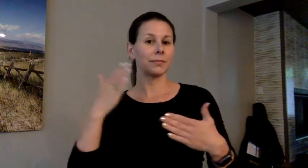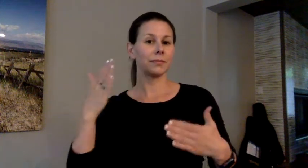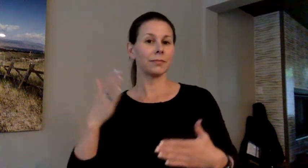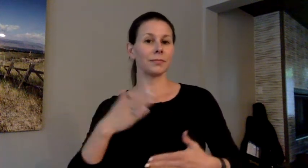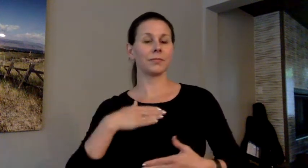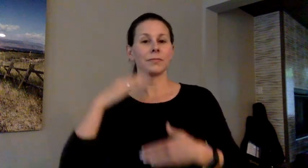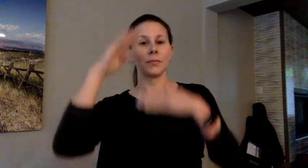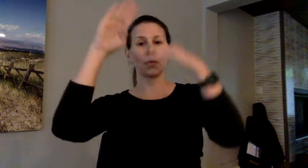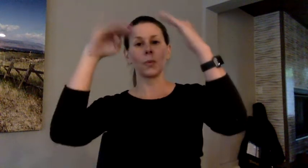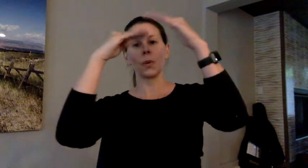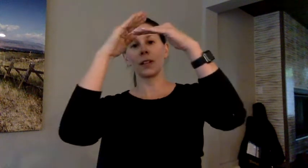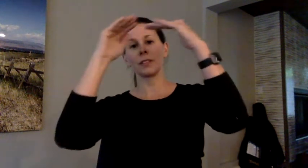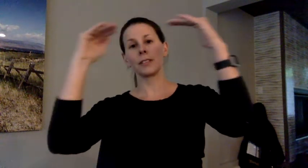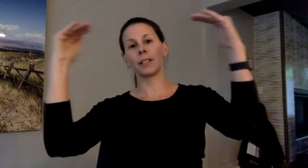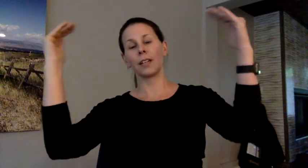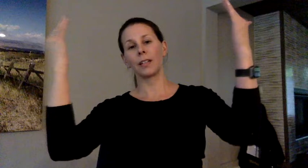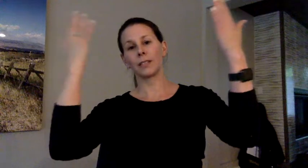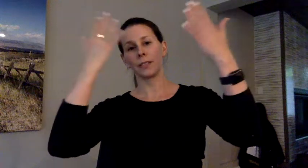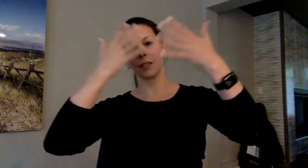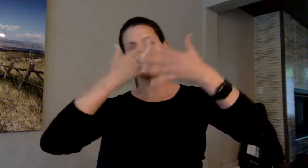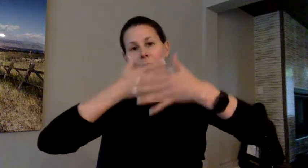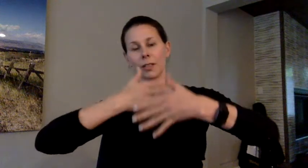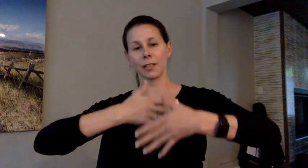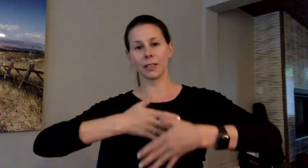happy when skies are gray.